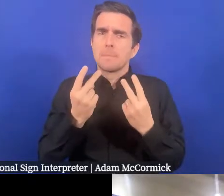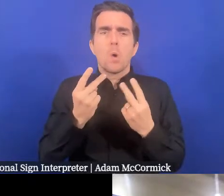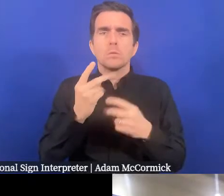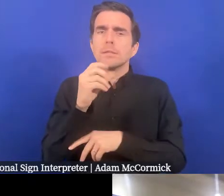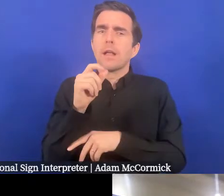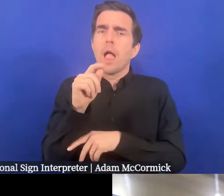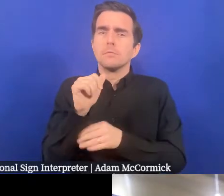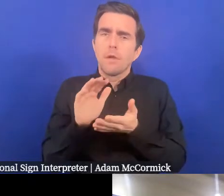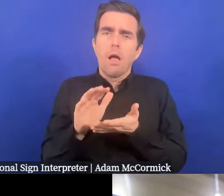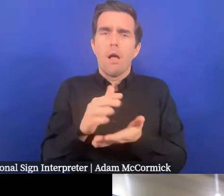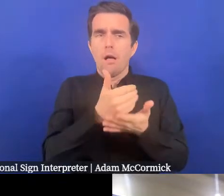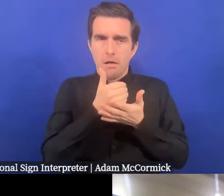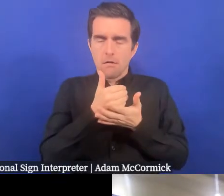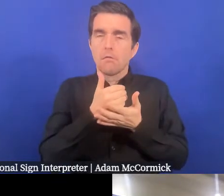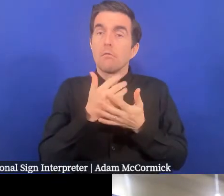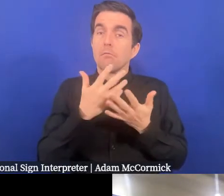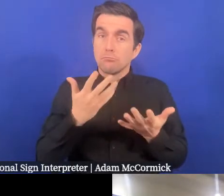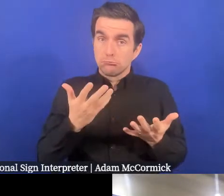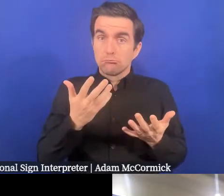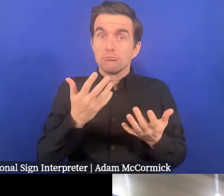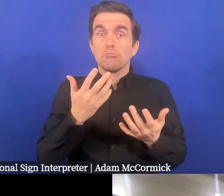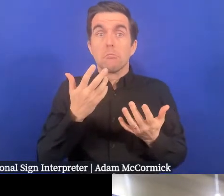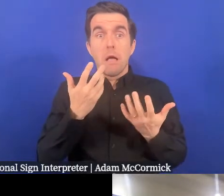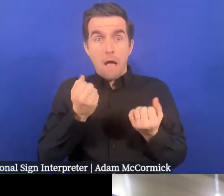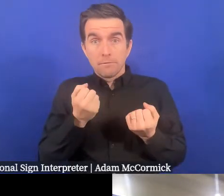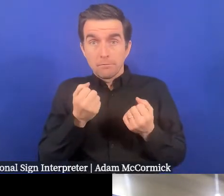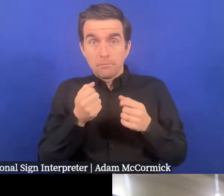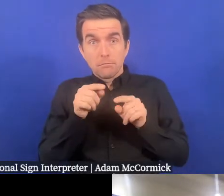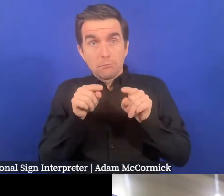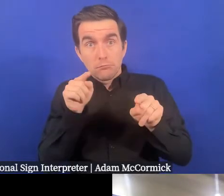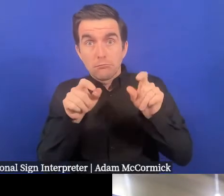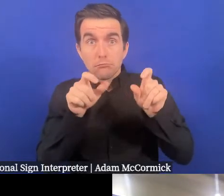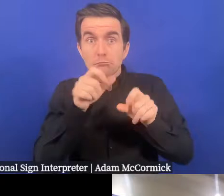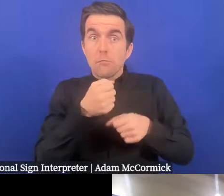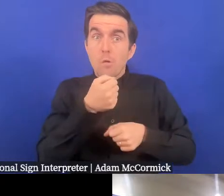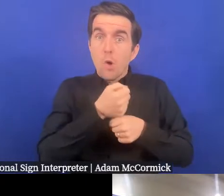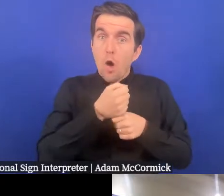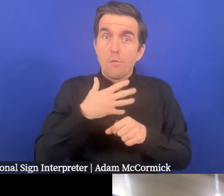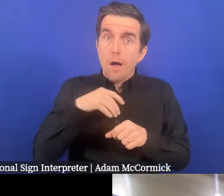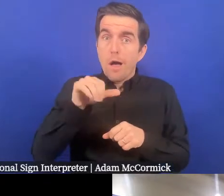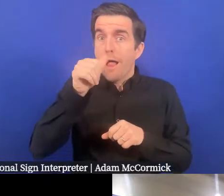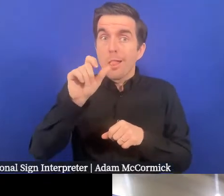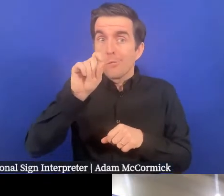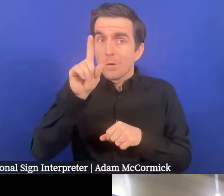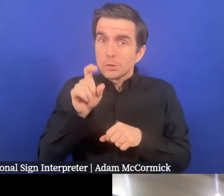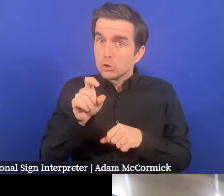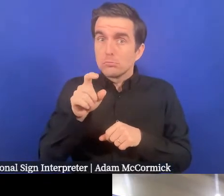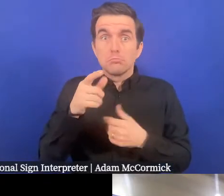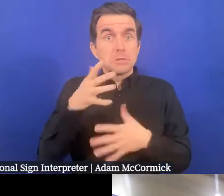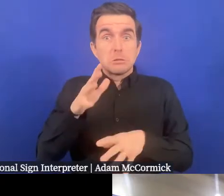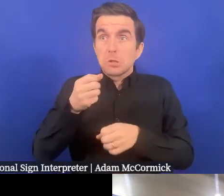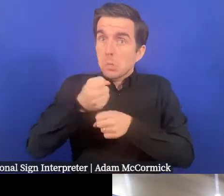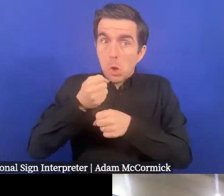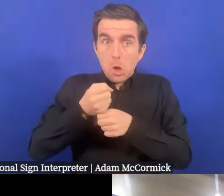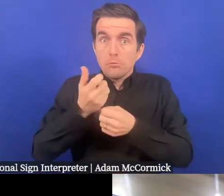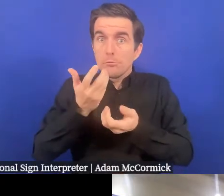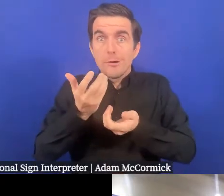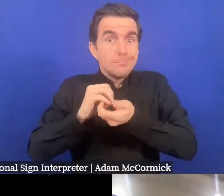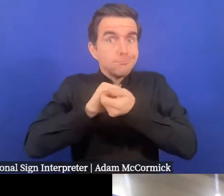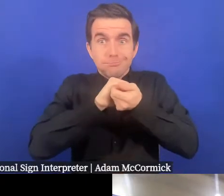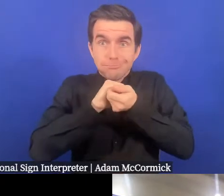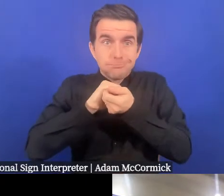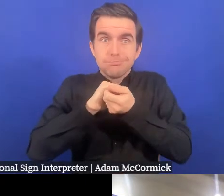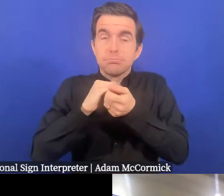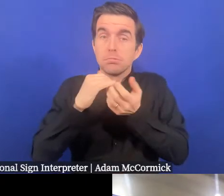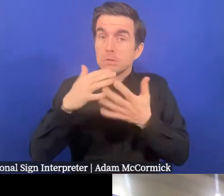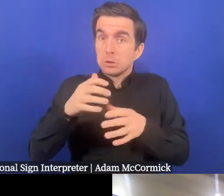did talk about that a little bit in our preparatory discussion. So if you could just briefly tell us about that as well,